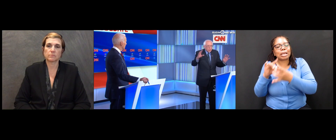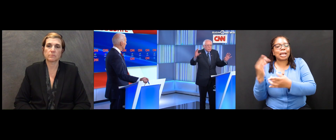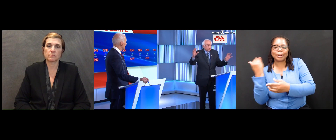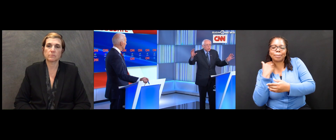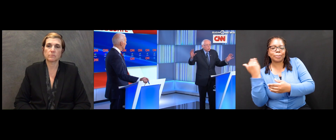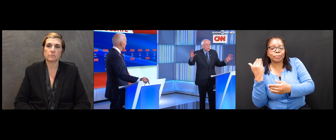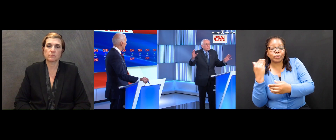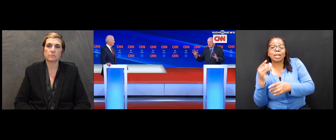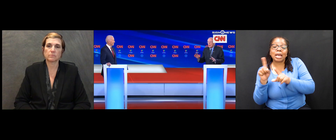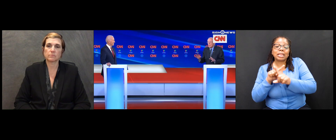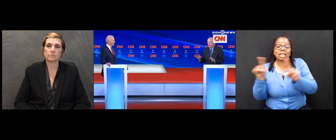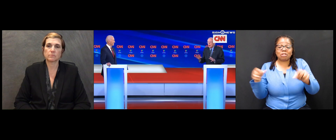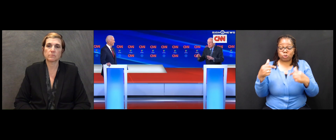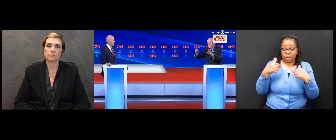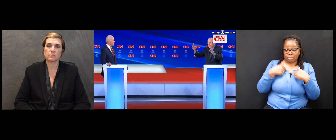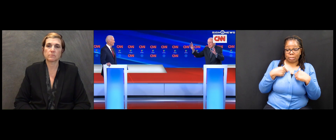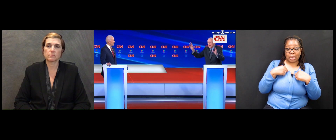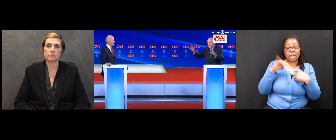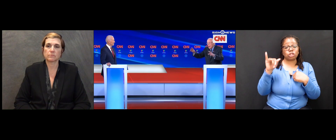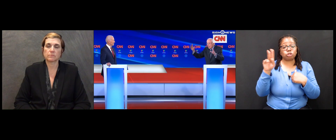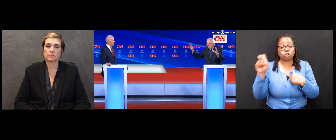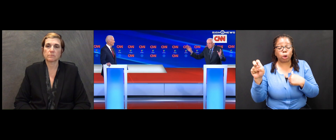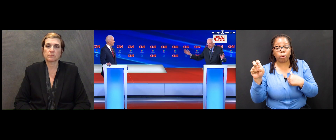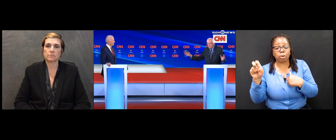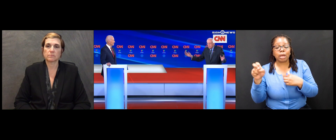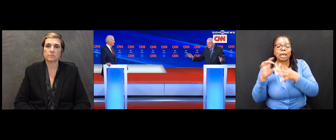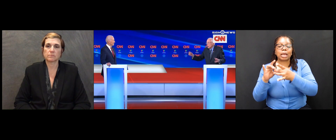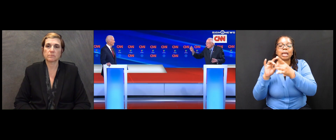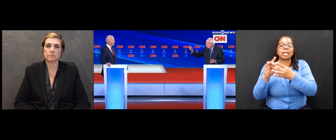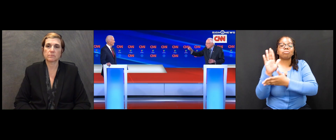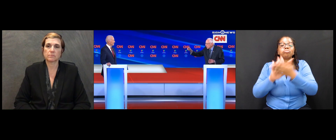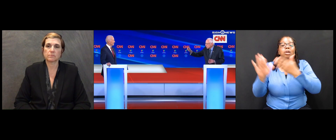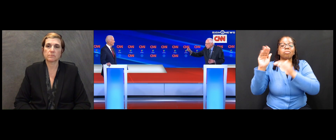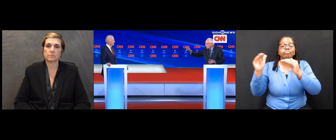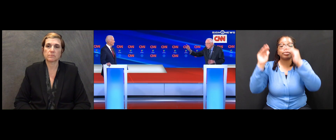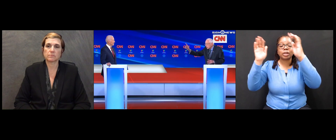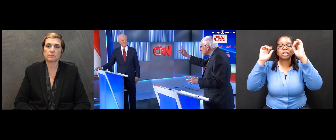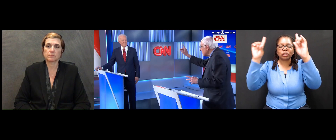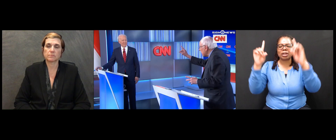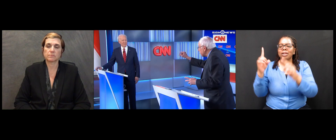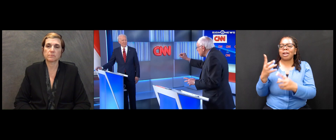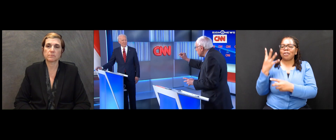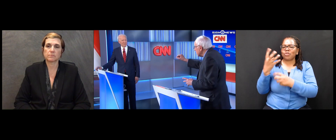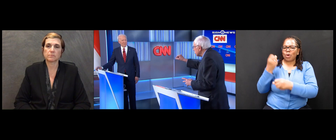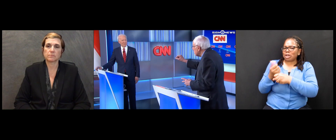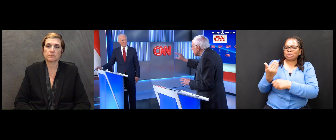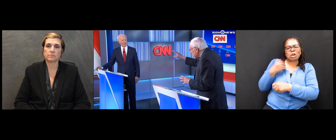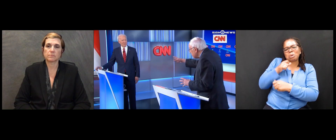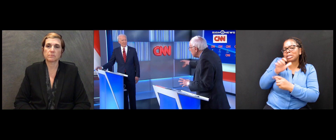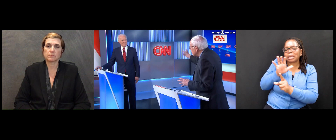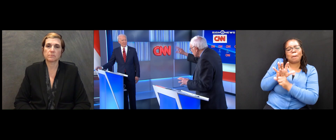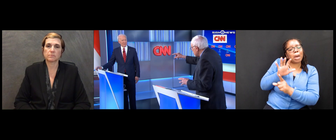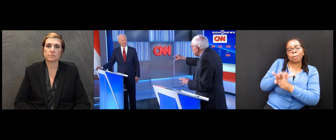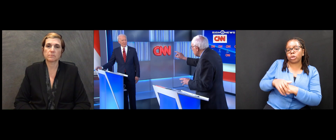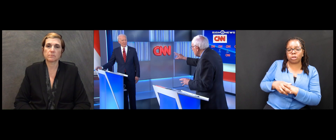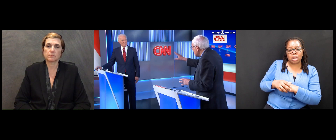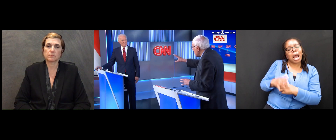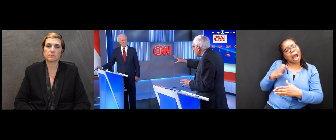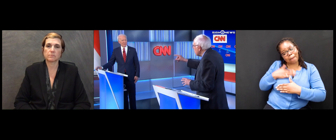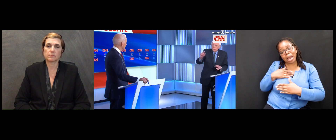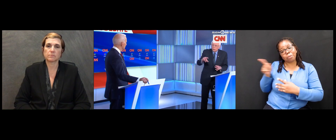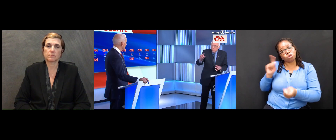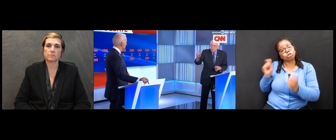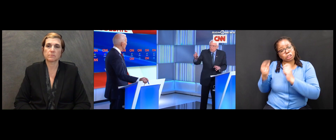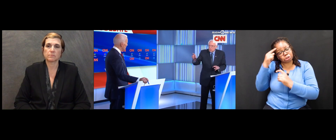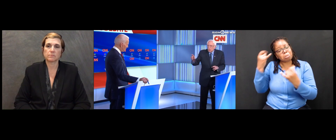difference between Joe and I on higher education is 4 years ago. It was not a popular idea, Joe. I'm glad you're coming around